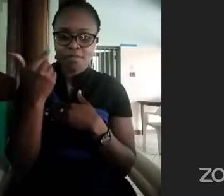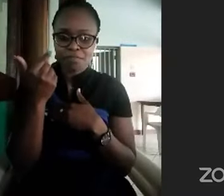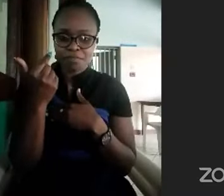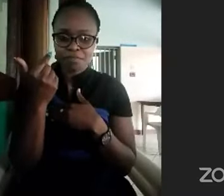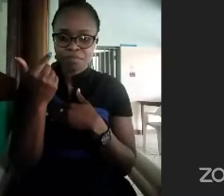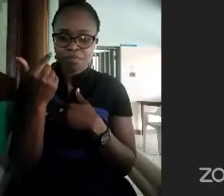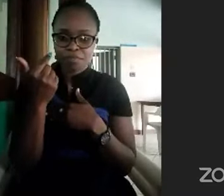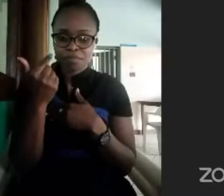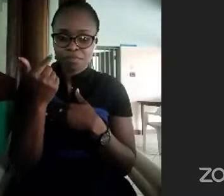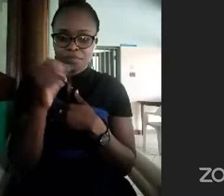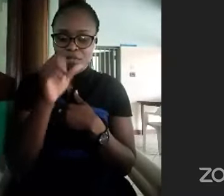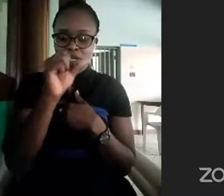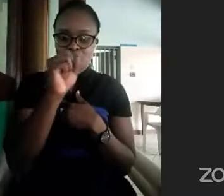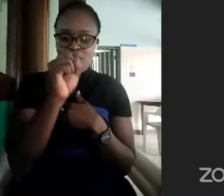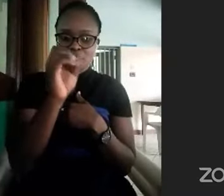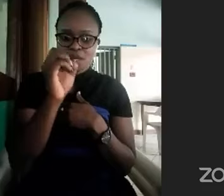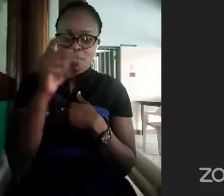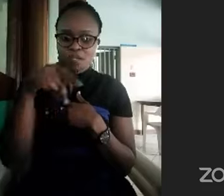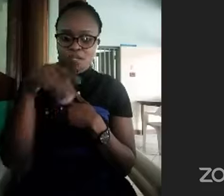you kindly introduce yourself?